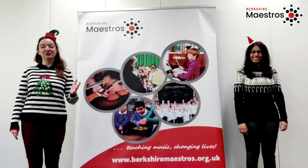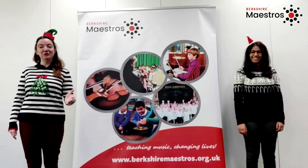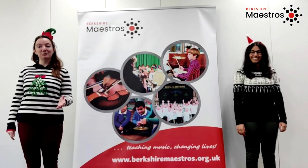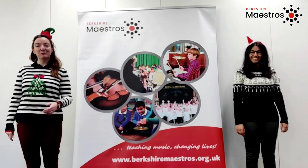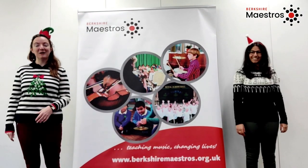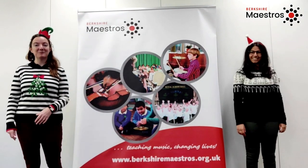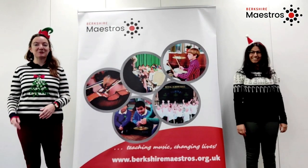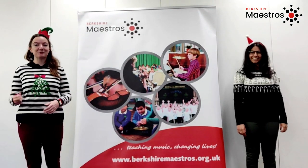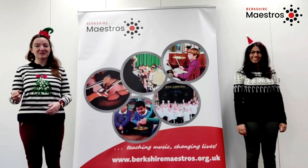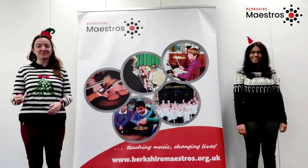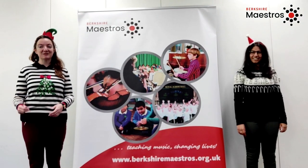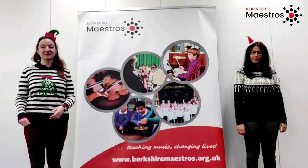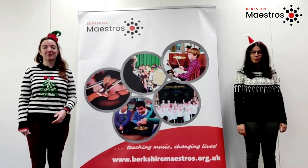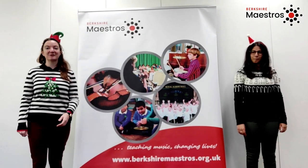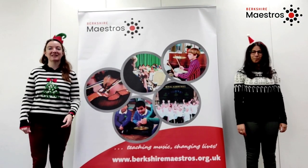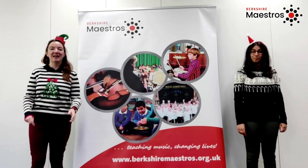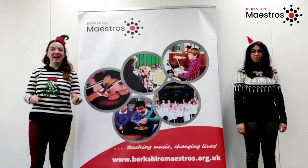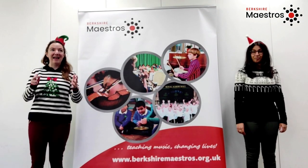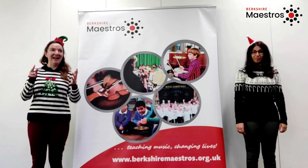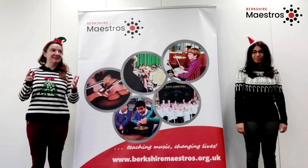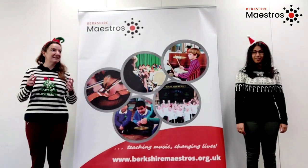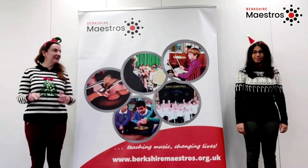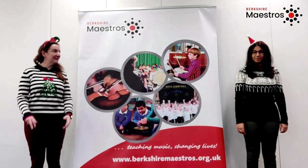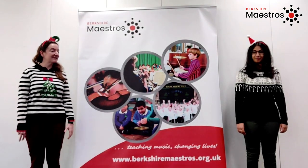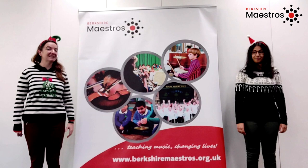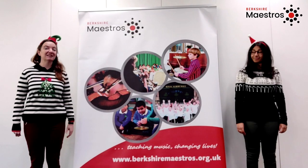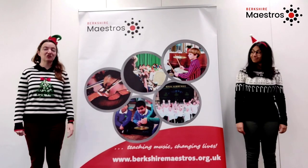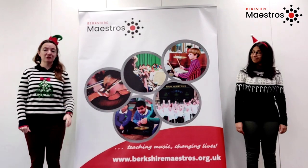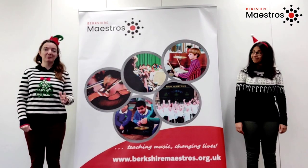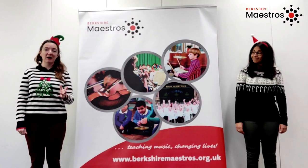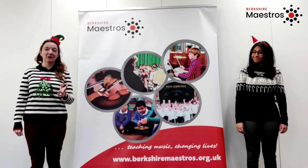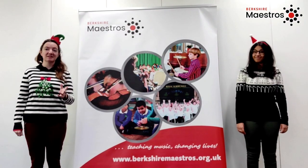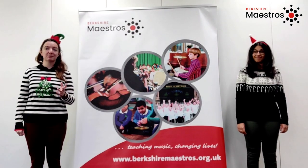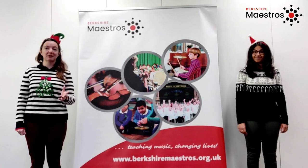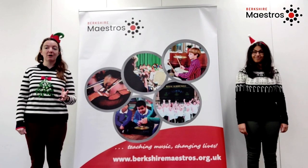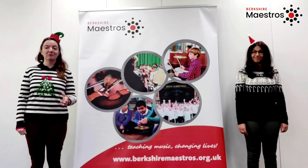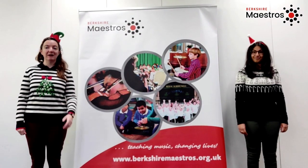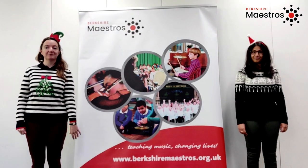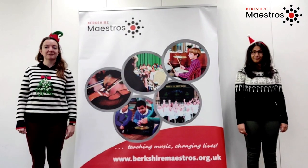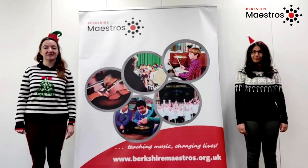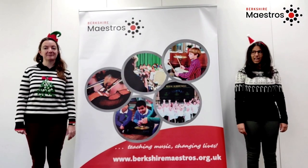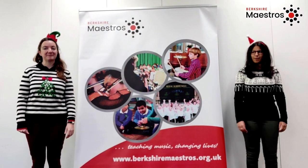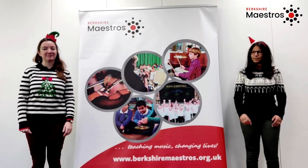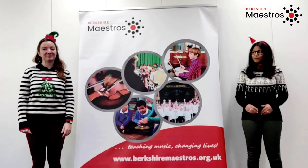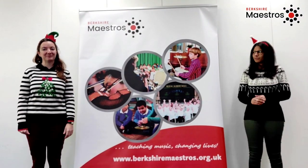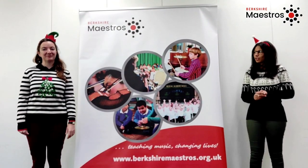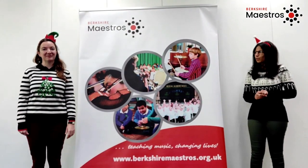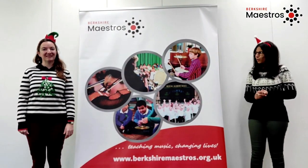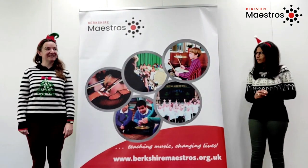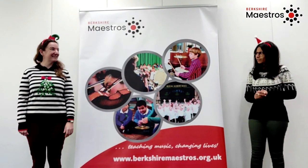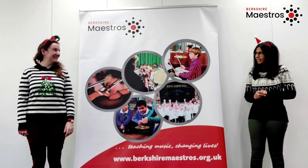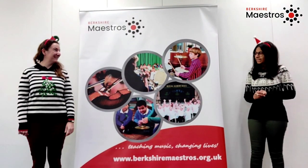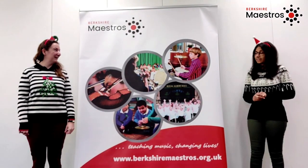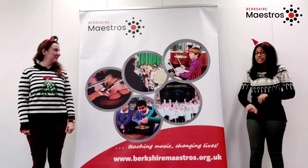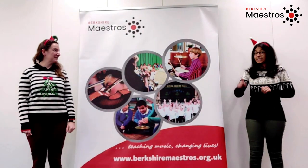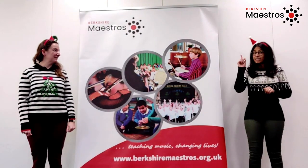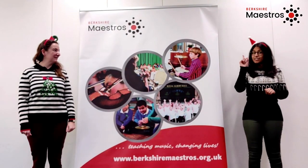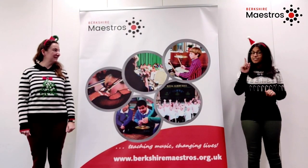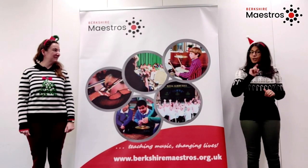new warm-ups, Christmas songs and learning to sing in two parts with our rounds. Absolutely, we've done lots of things.